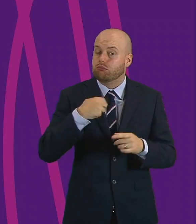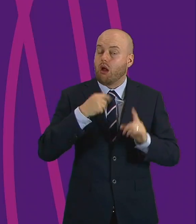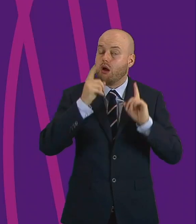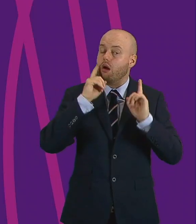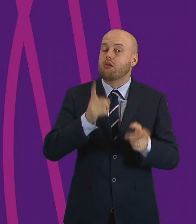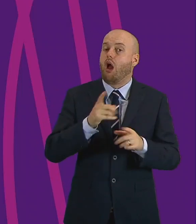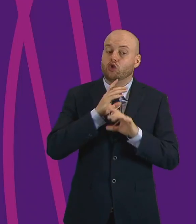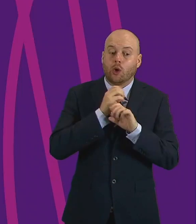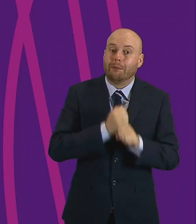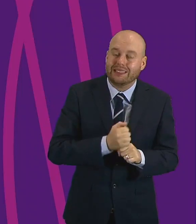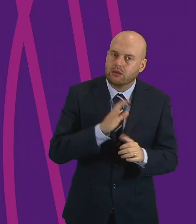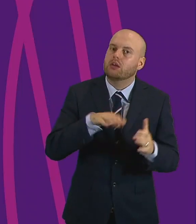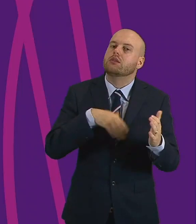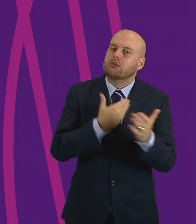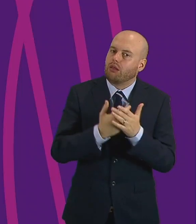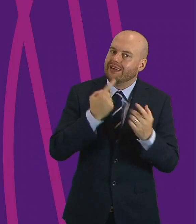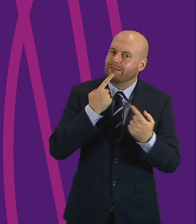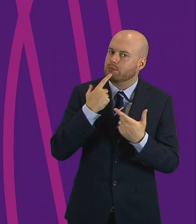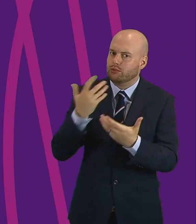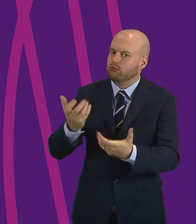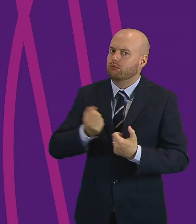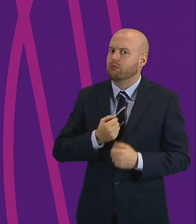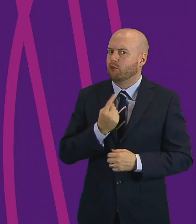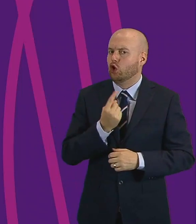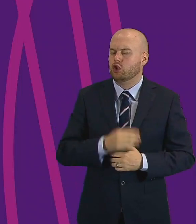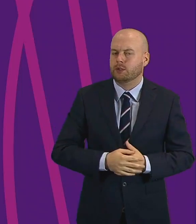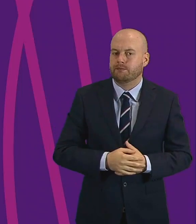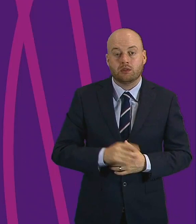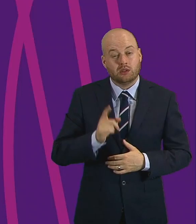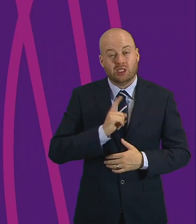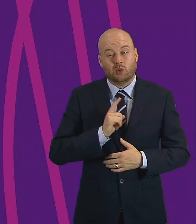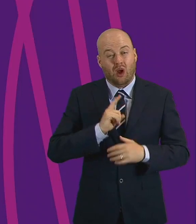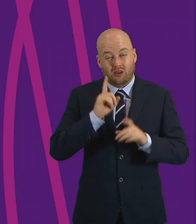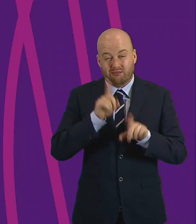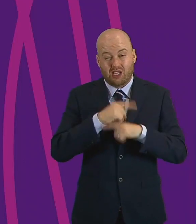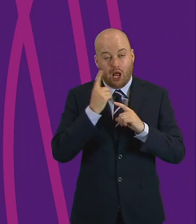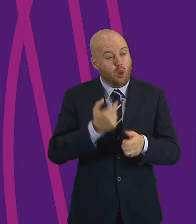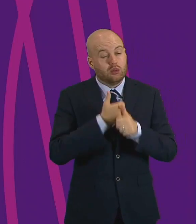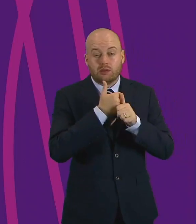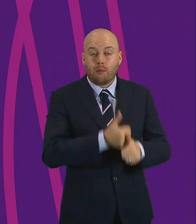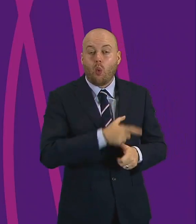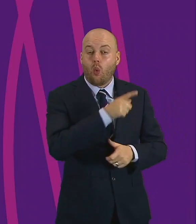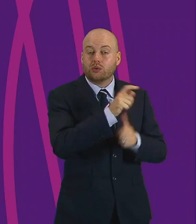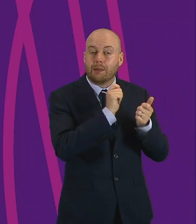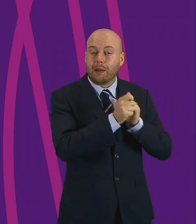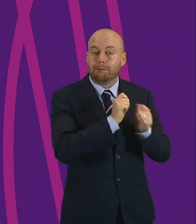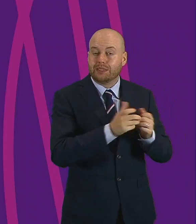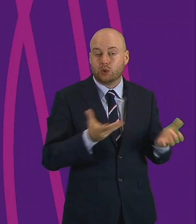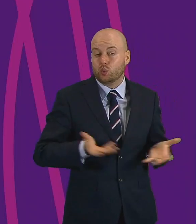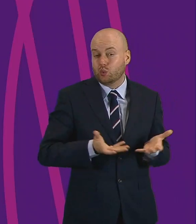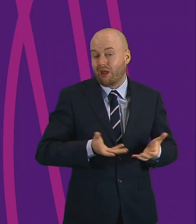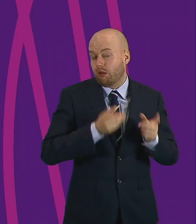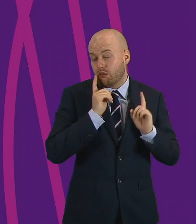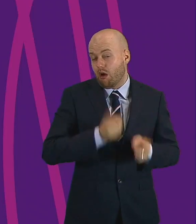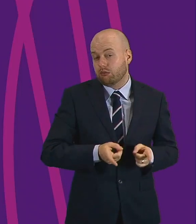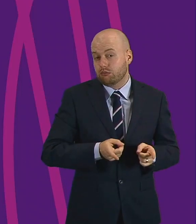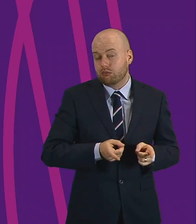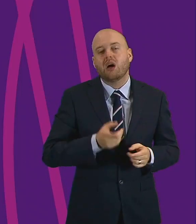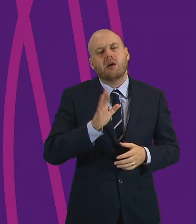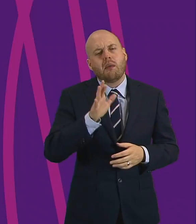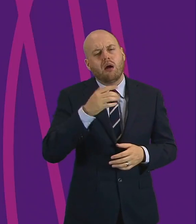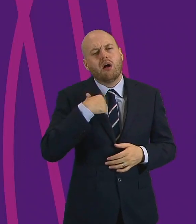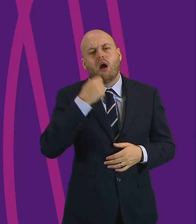reason why we cannot support several of the amendments today, despite sympathising with many of the points made by both the Labour Party and the Liberal